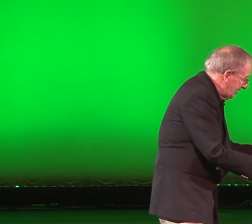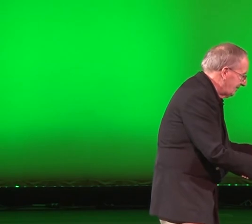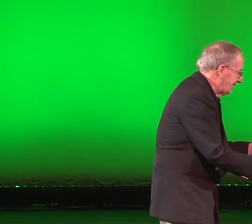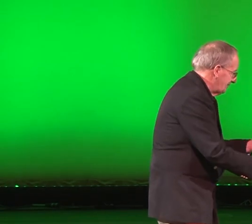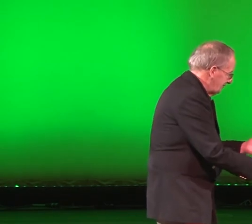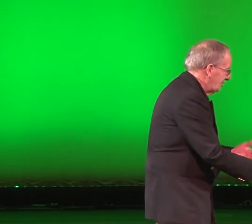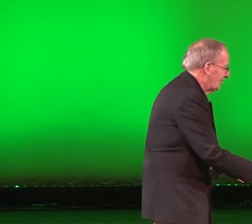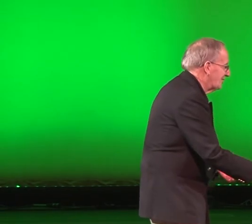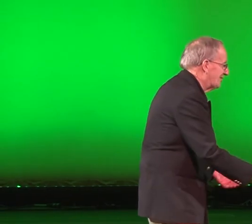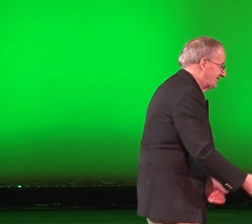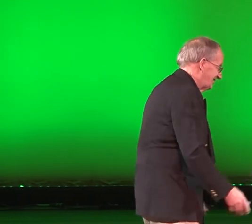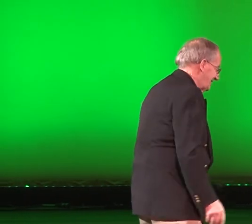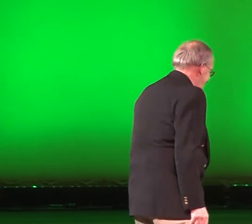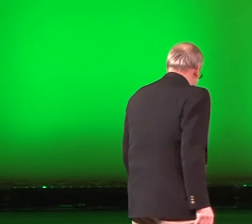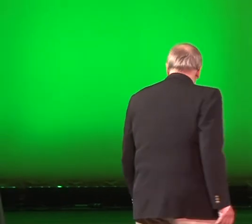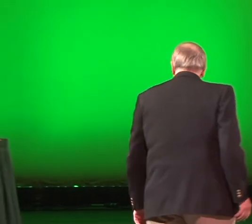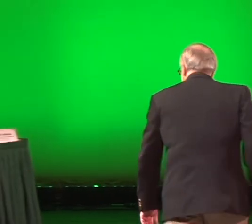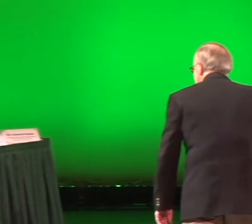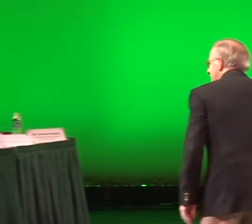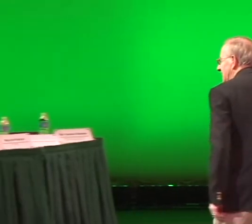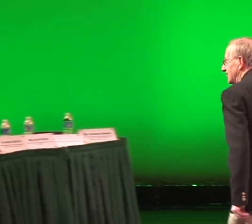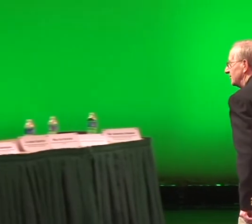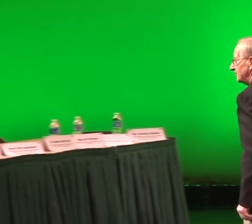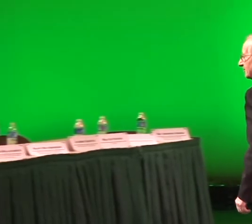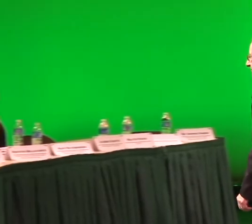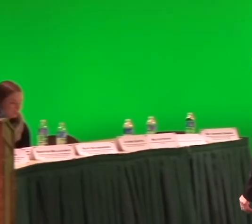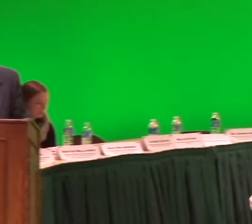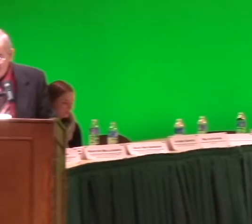in Science of $75.